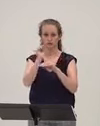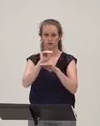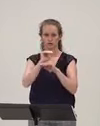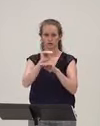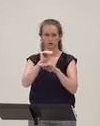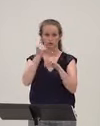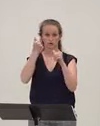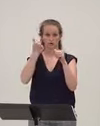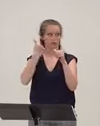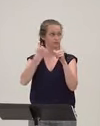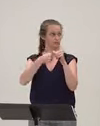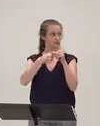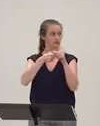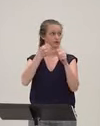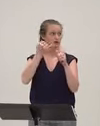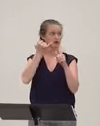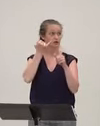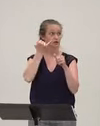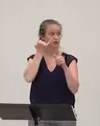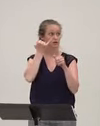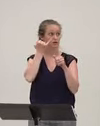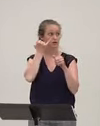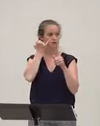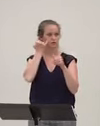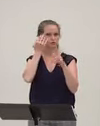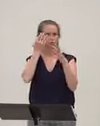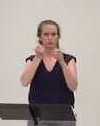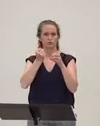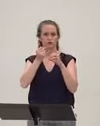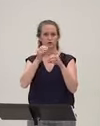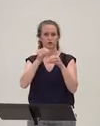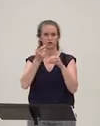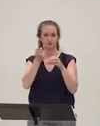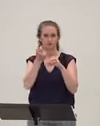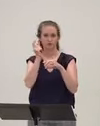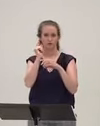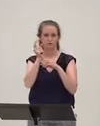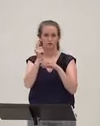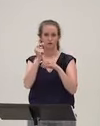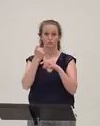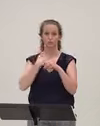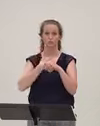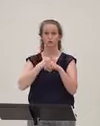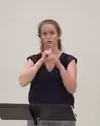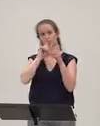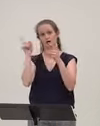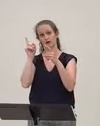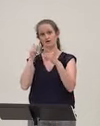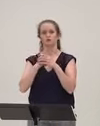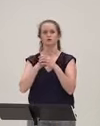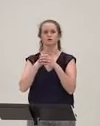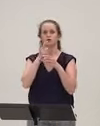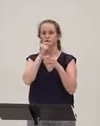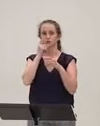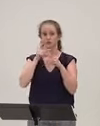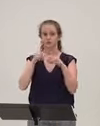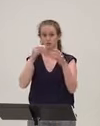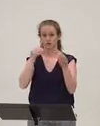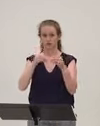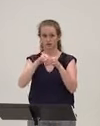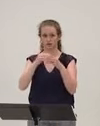As a reminder, if you are able and would like, in just a few moments we'll go outside and distribute Holy Communion to those who could not be with